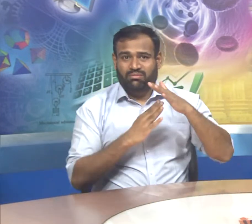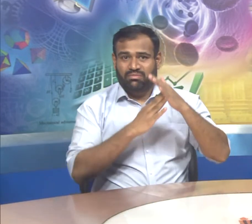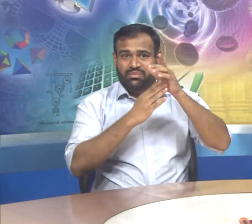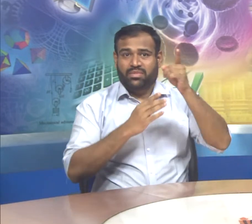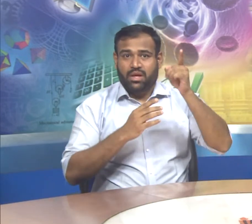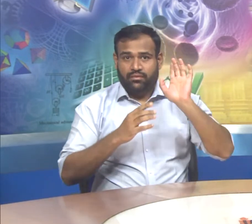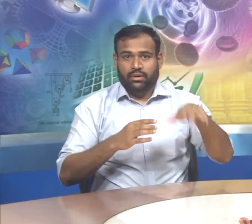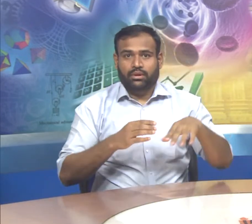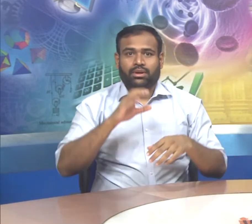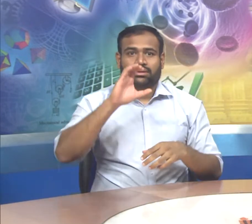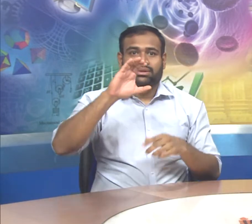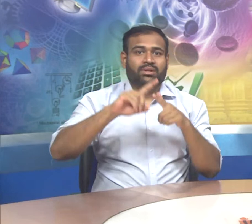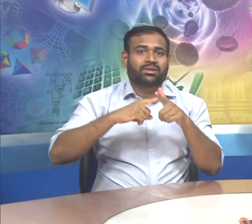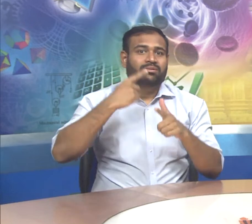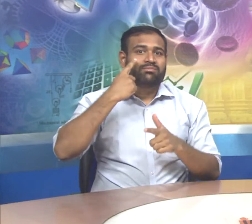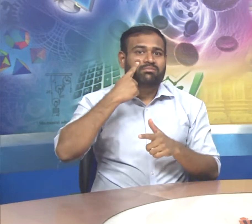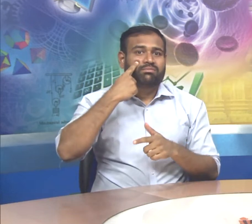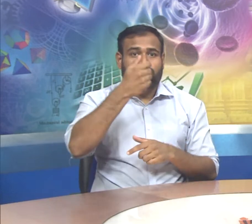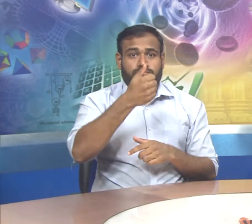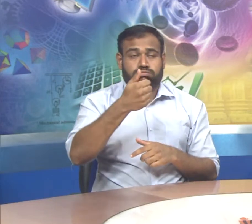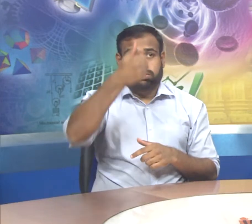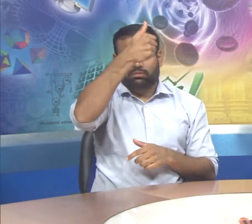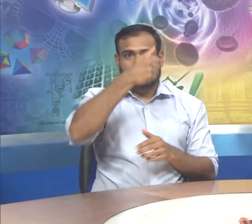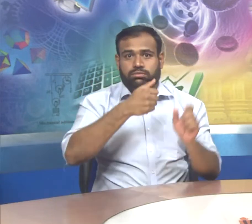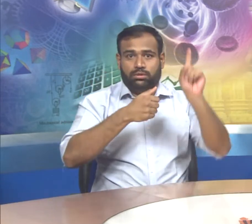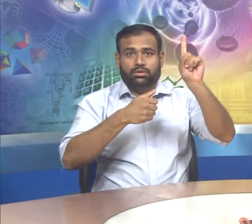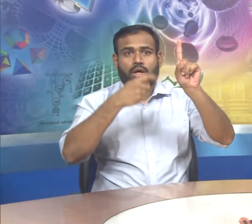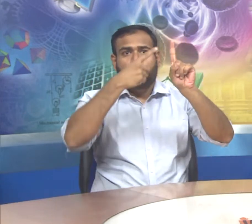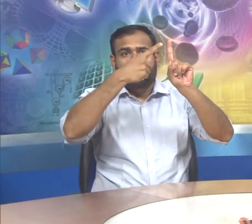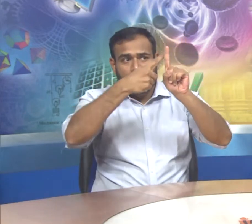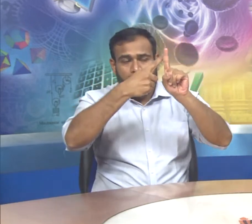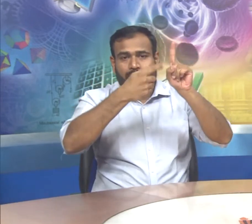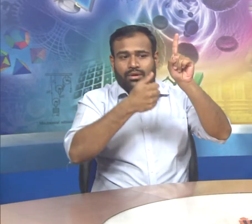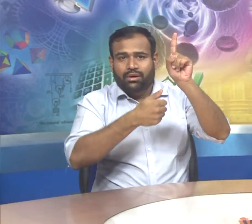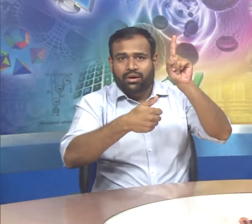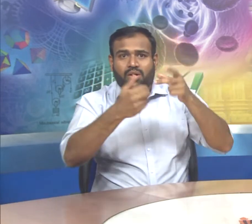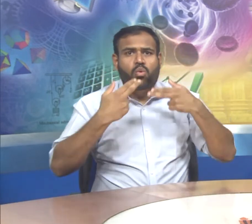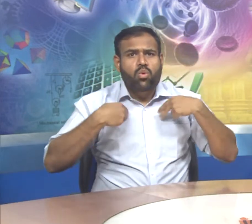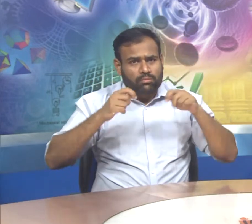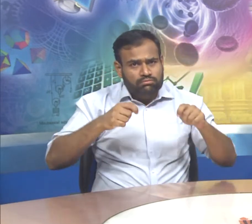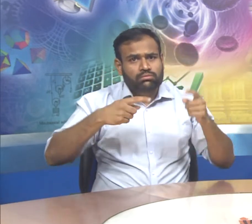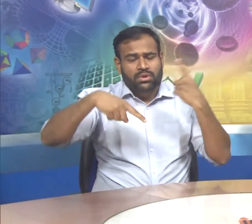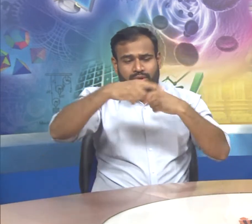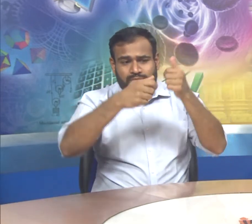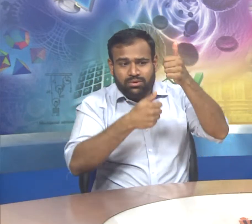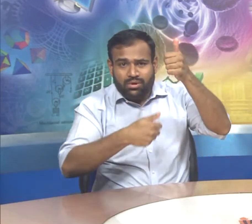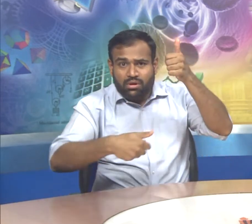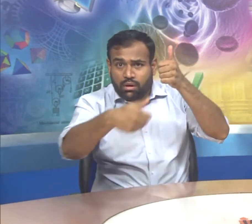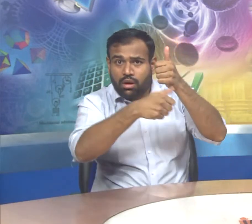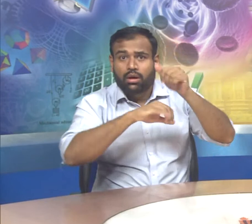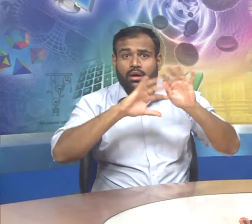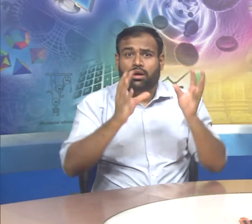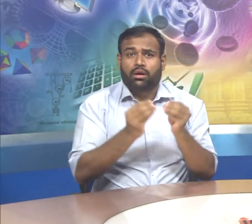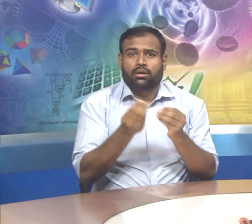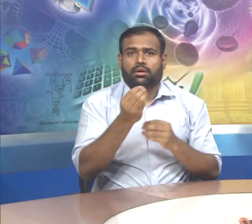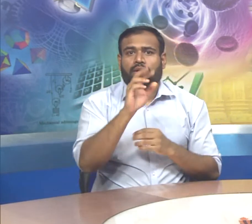It consists of the Chief Justice and 25 other judges.